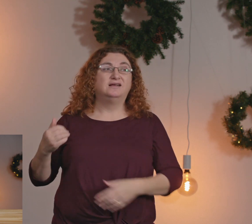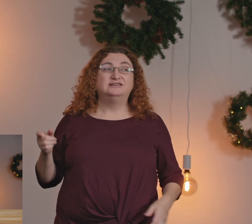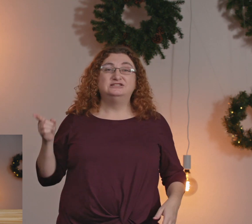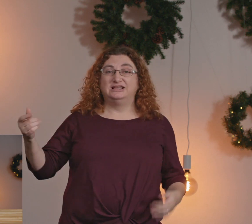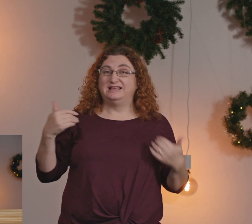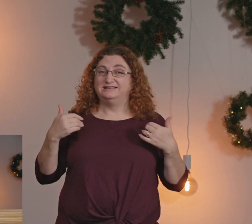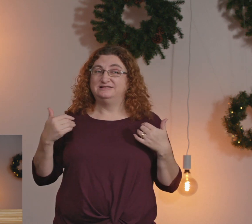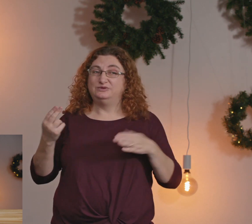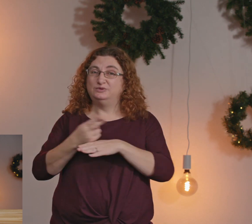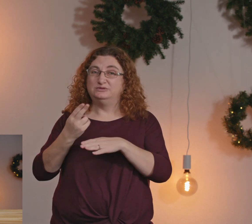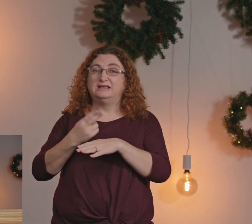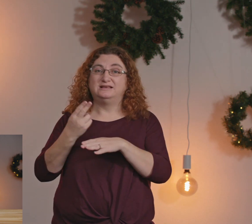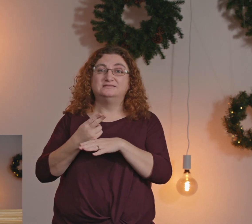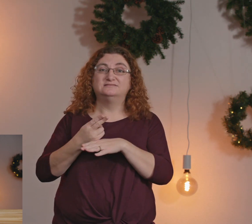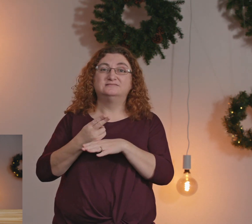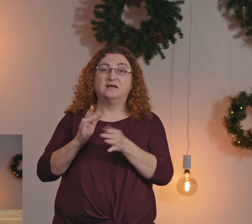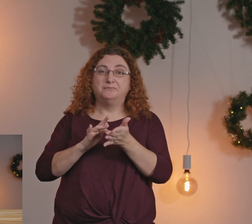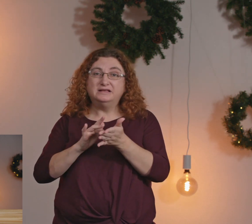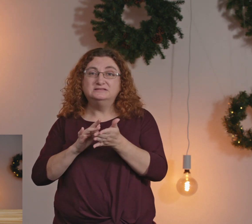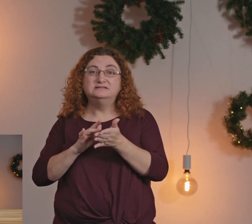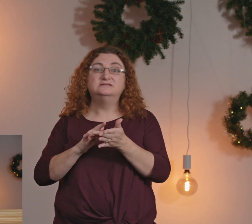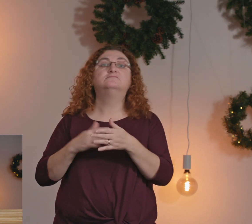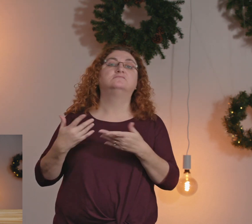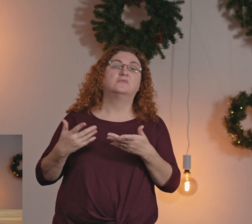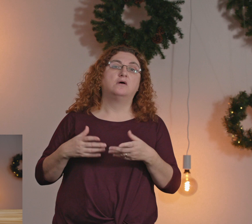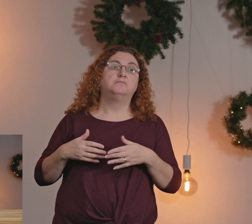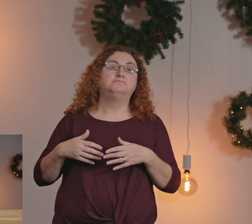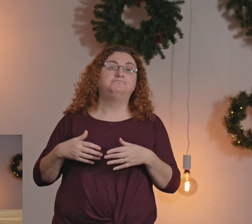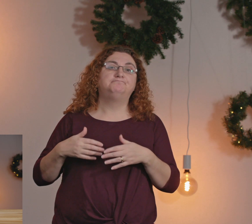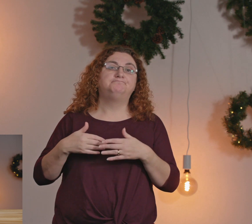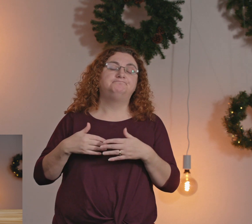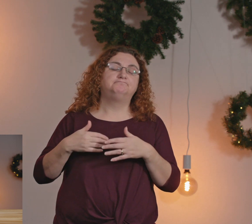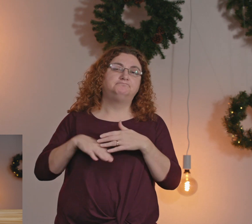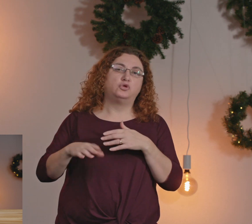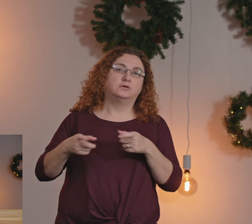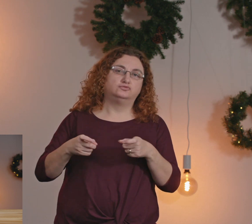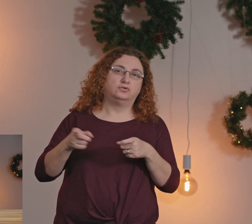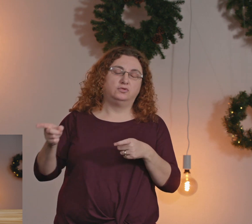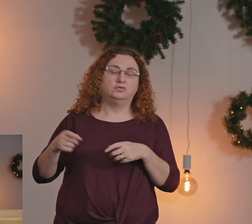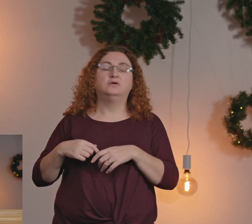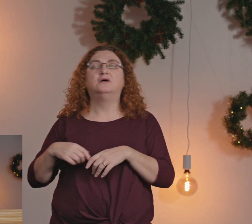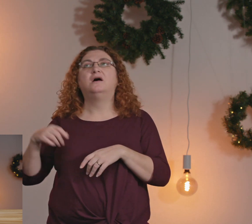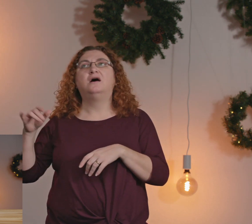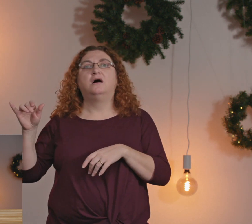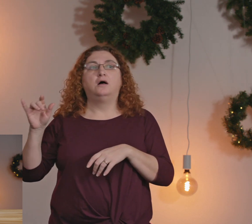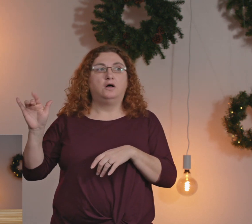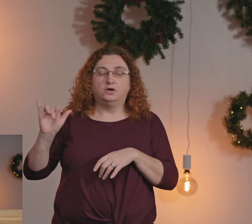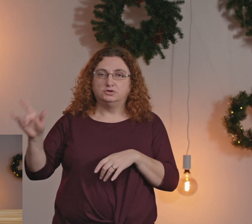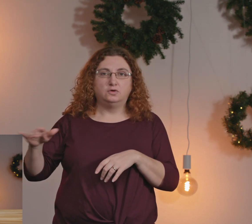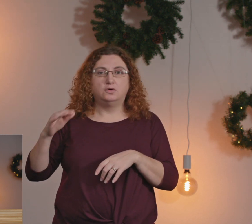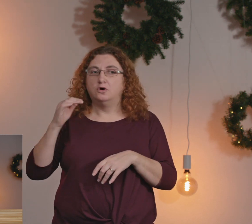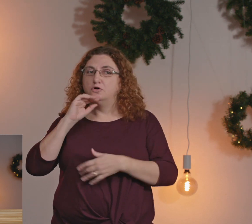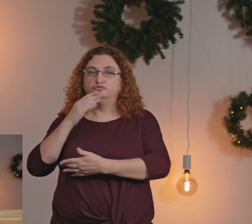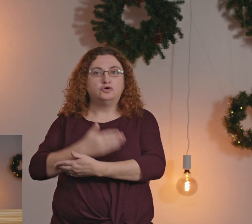The parents had tried various forms of punishment to no avail. The daughter lied to them, deceived them, found a way to turn the tables on them. It's your